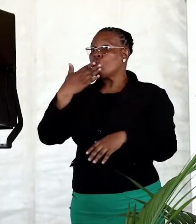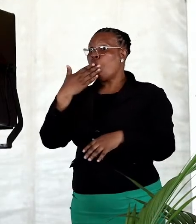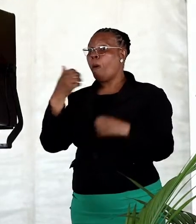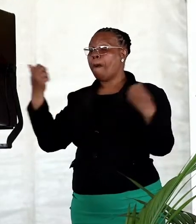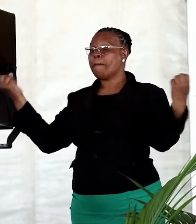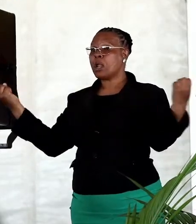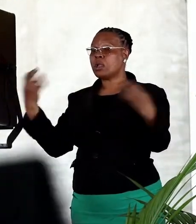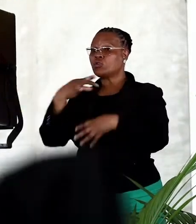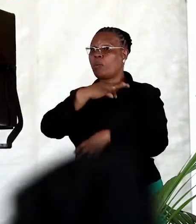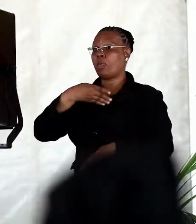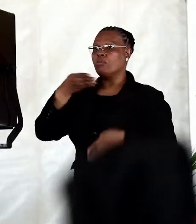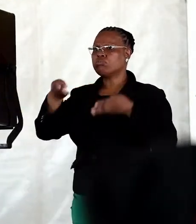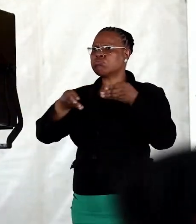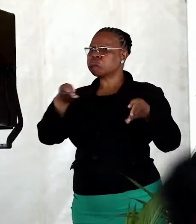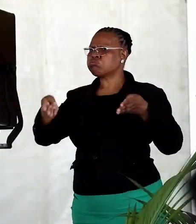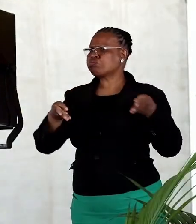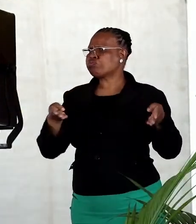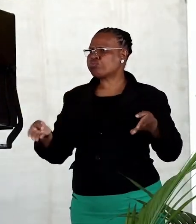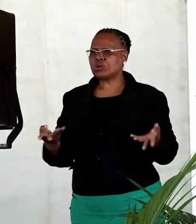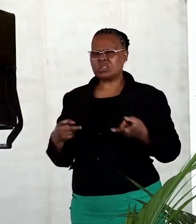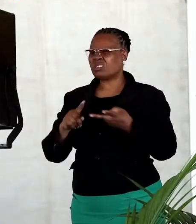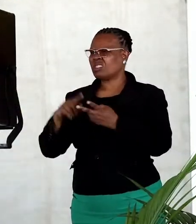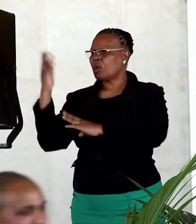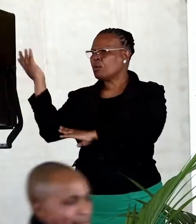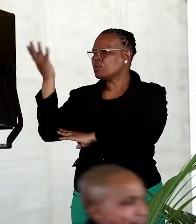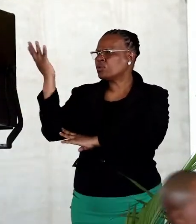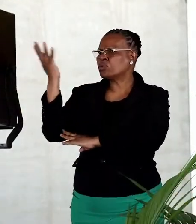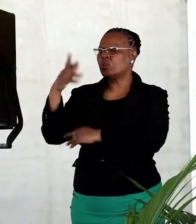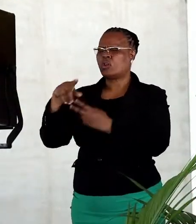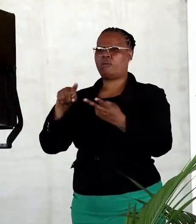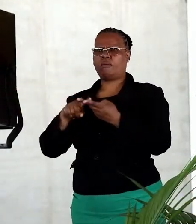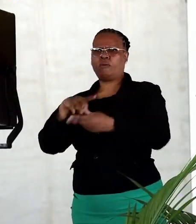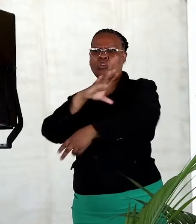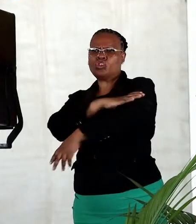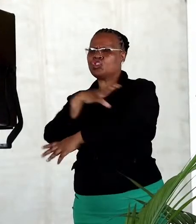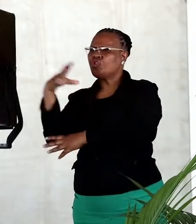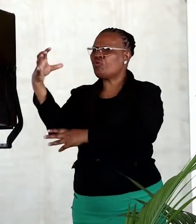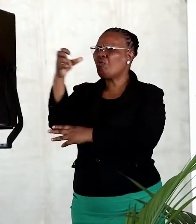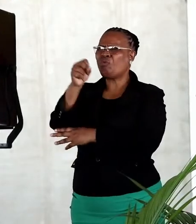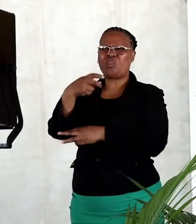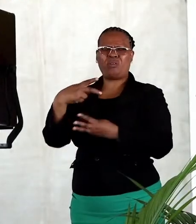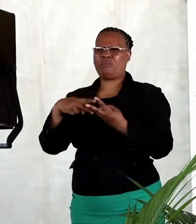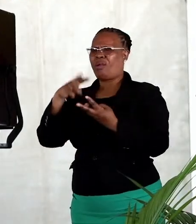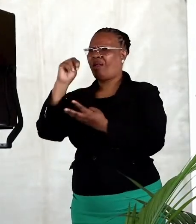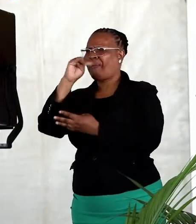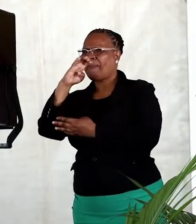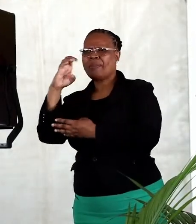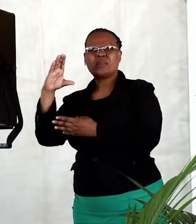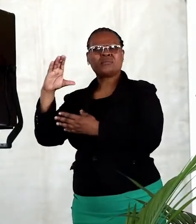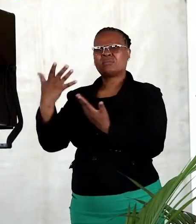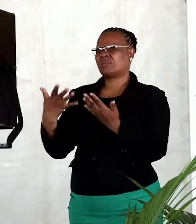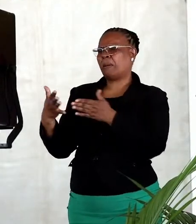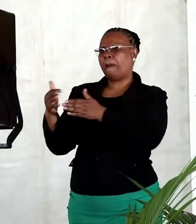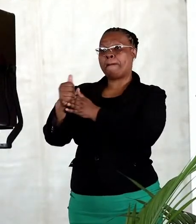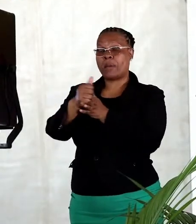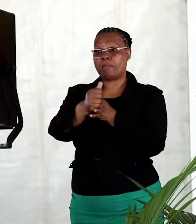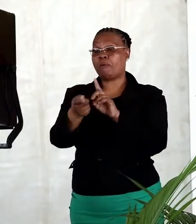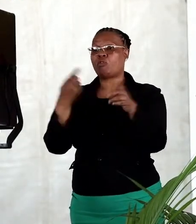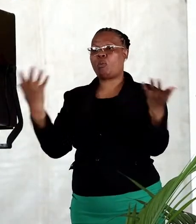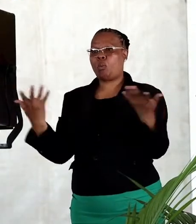balapha e-Eastern Cape o-speaker o-chief whip i-MMC members